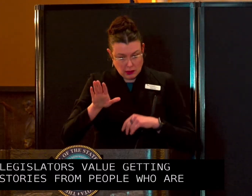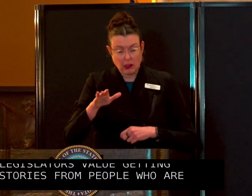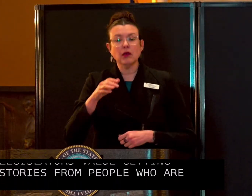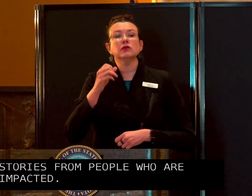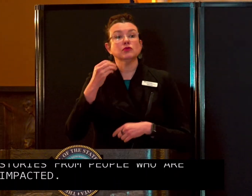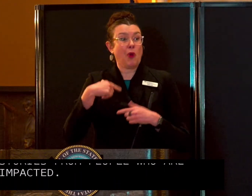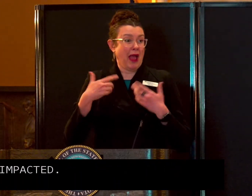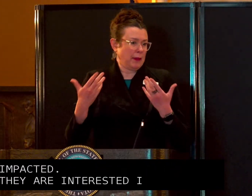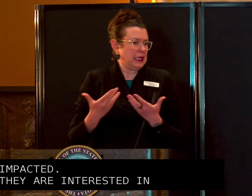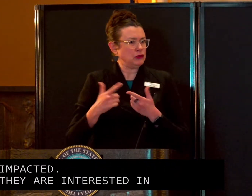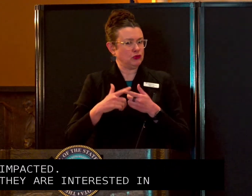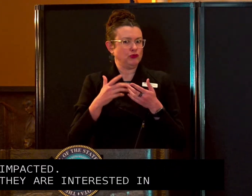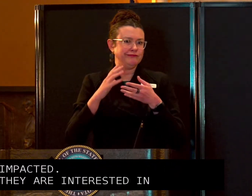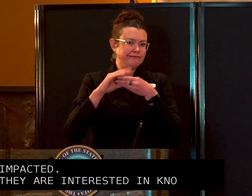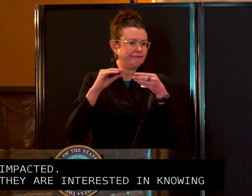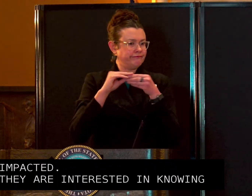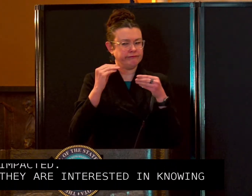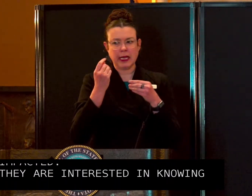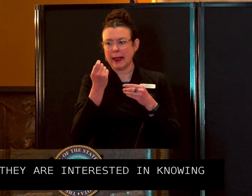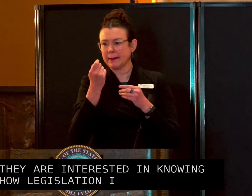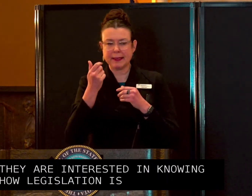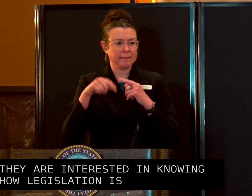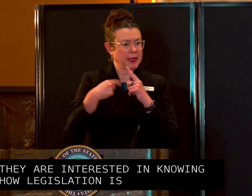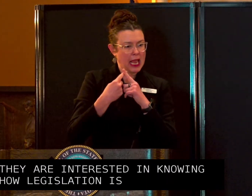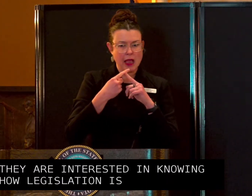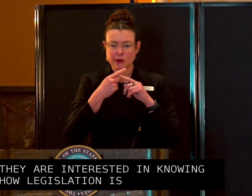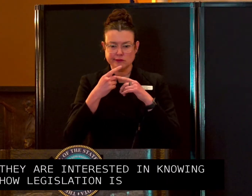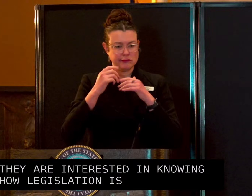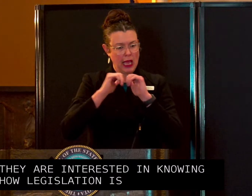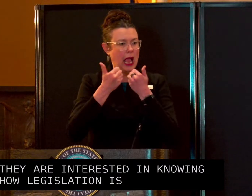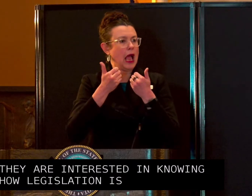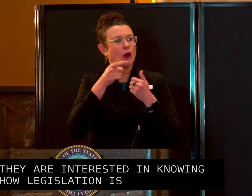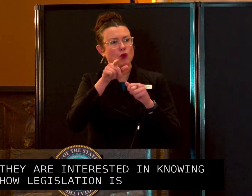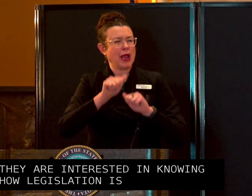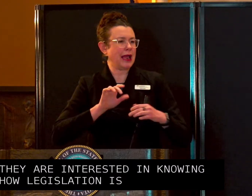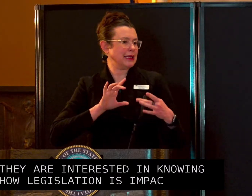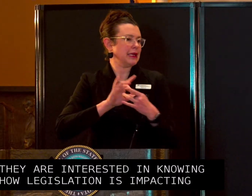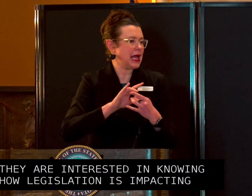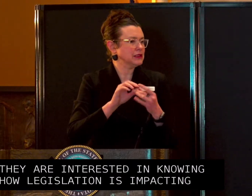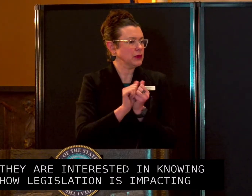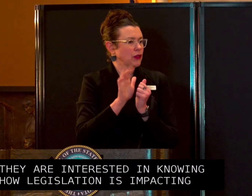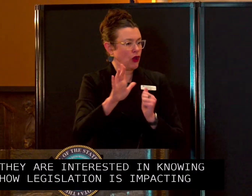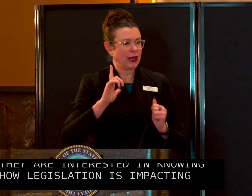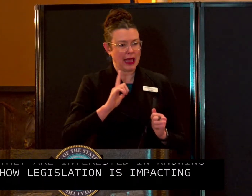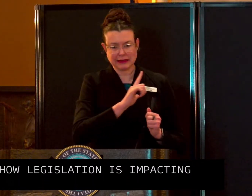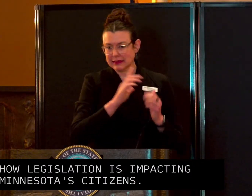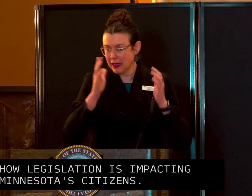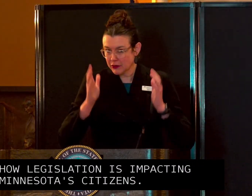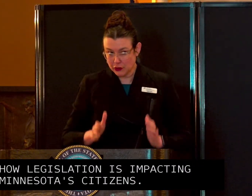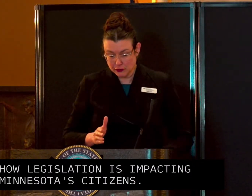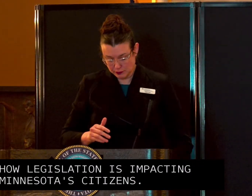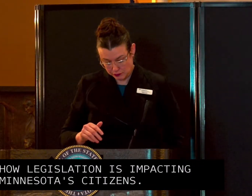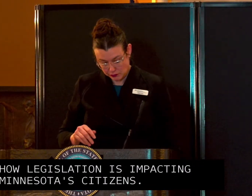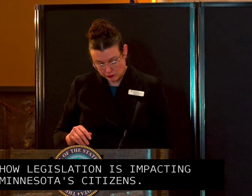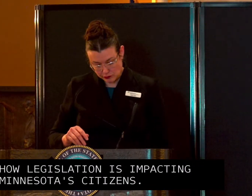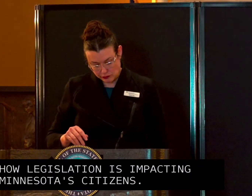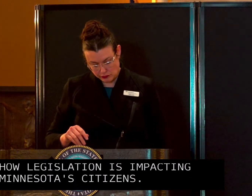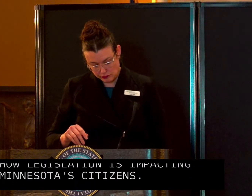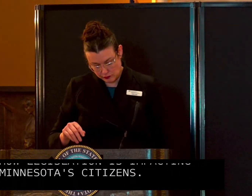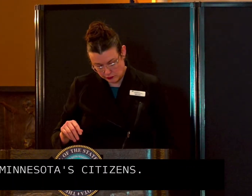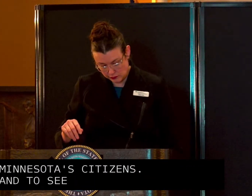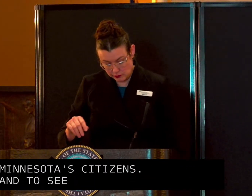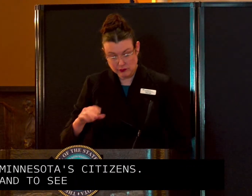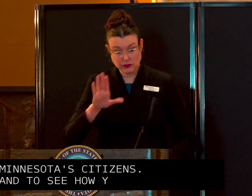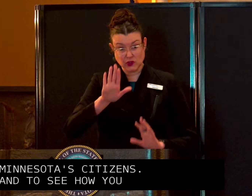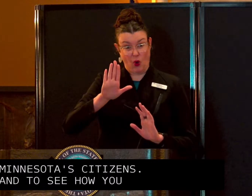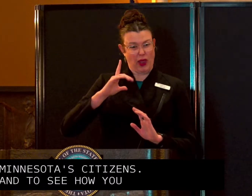knowing how legislation is impacting Minnesota's citizens and to see how you can connect now